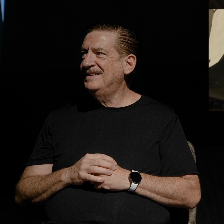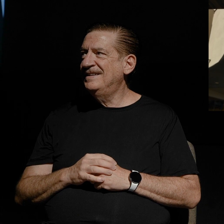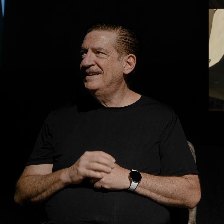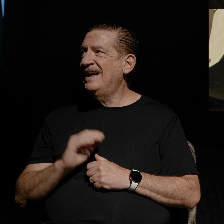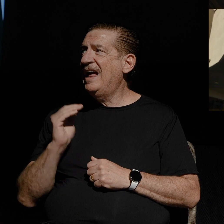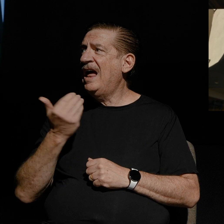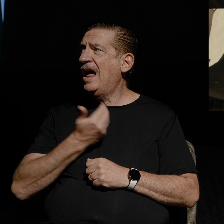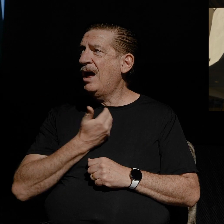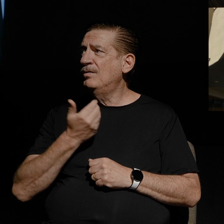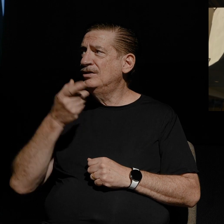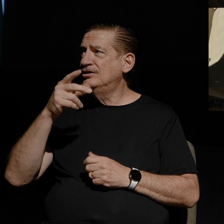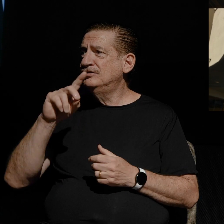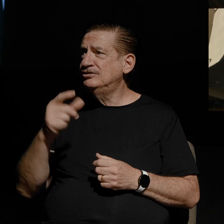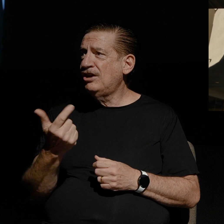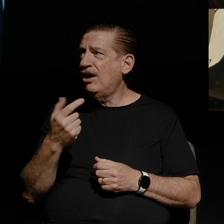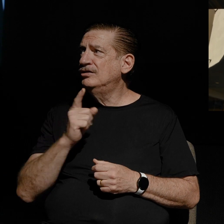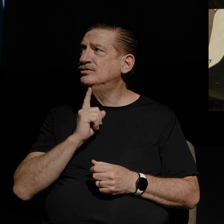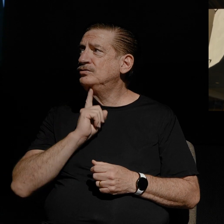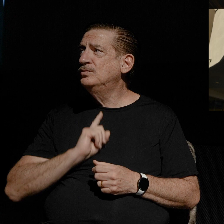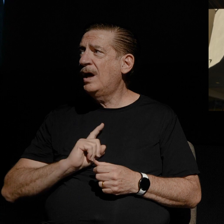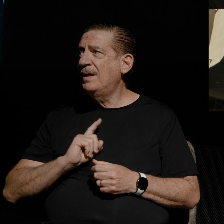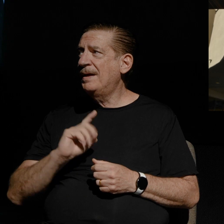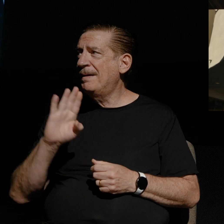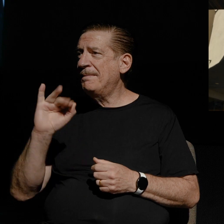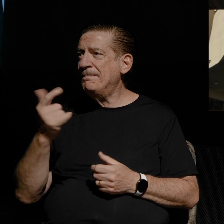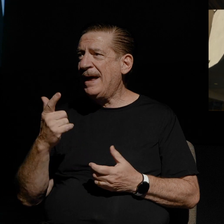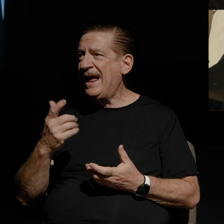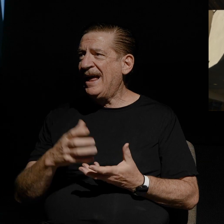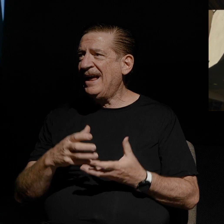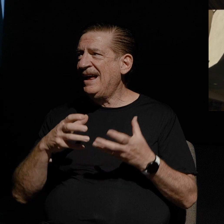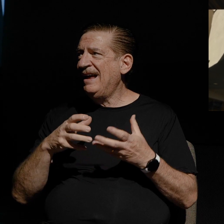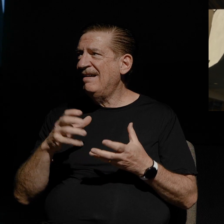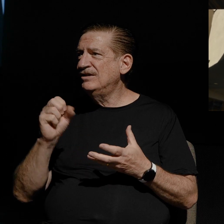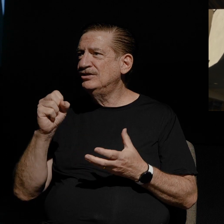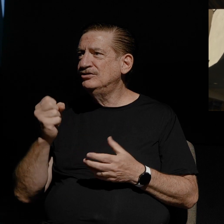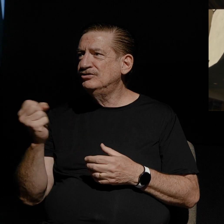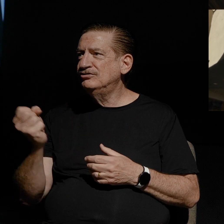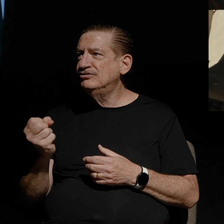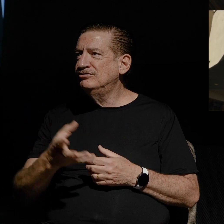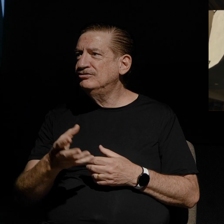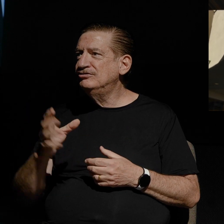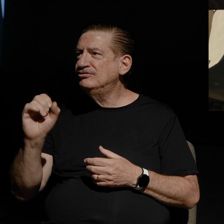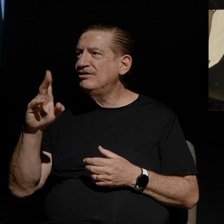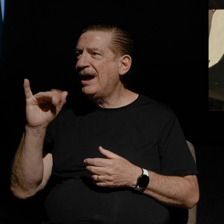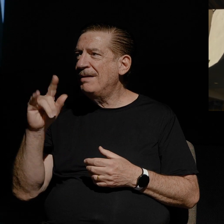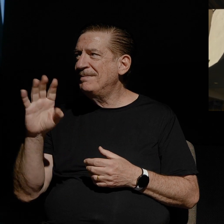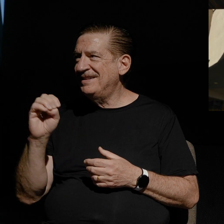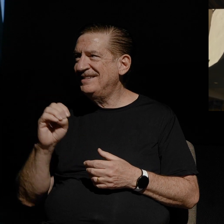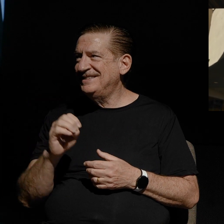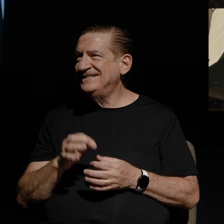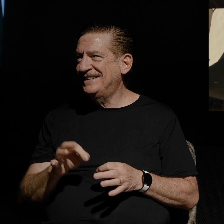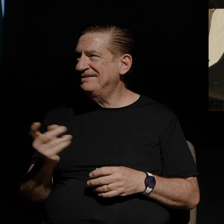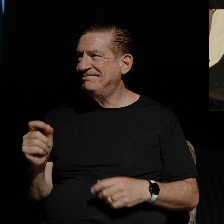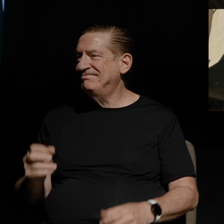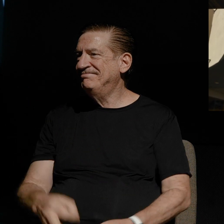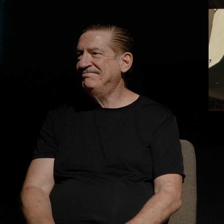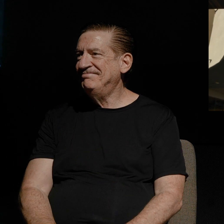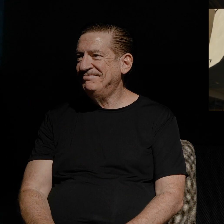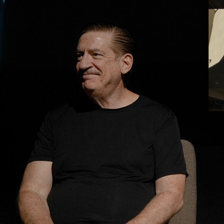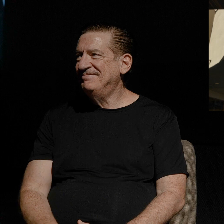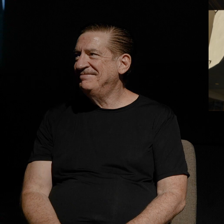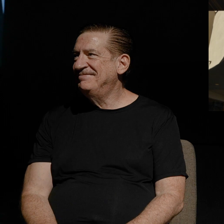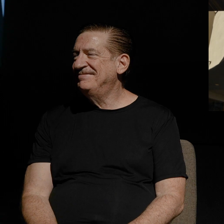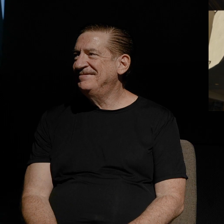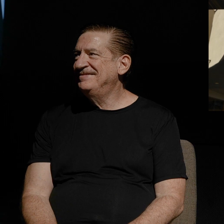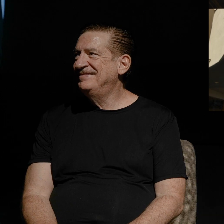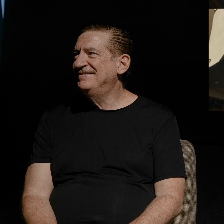Our dog swallowed a bag of Scrabble tiles. We took him to the vet to see if he's